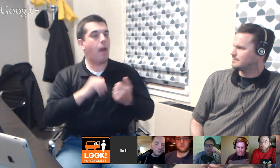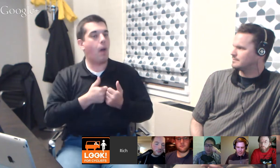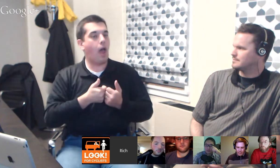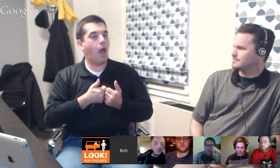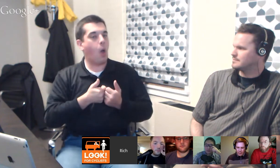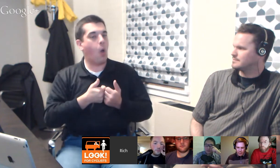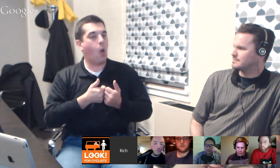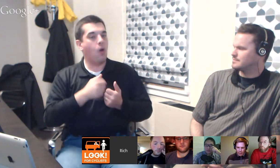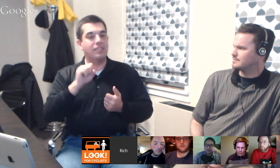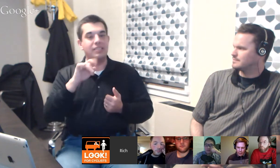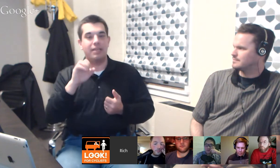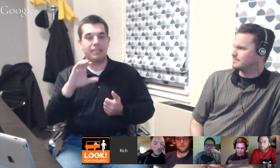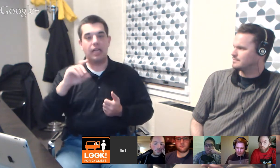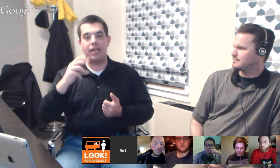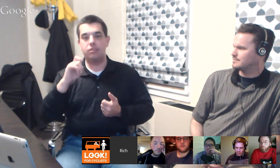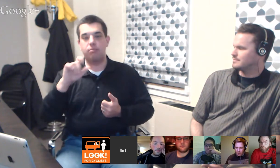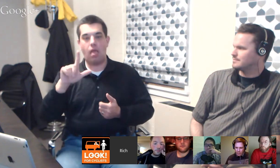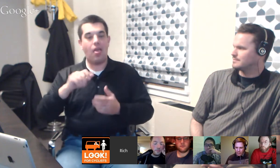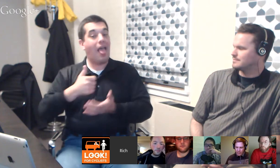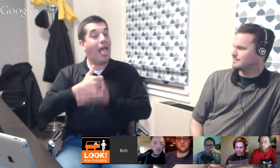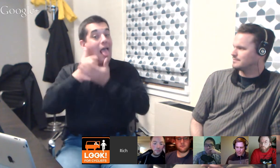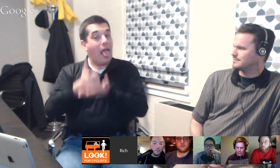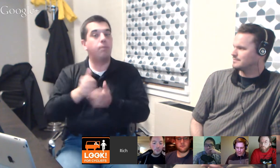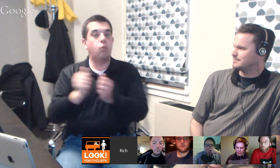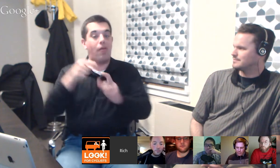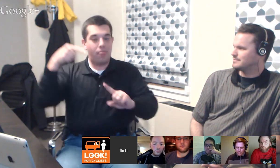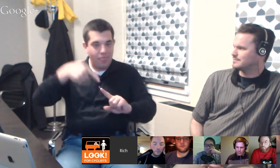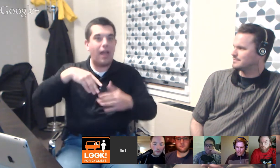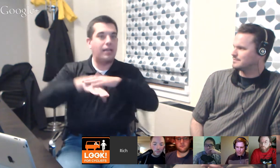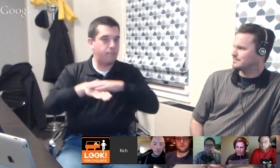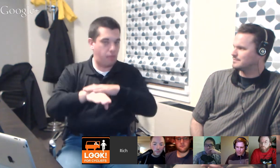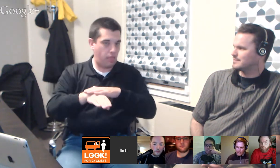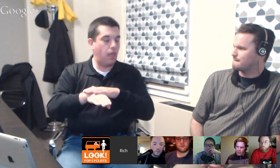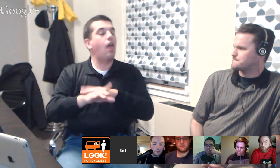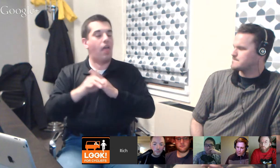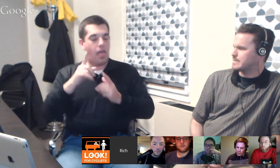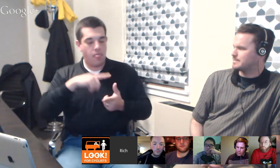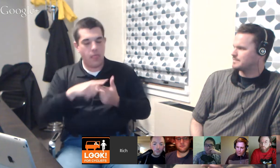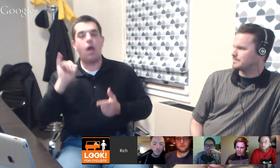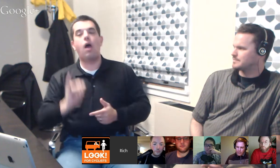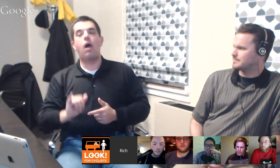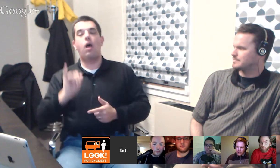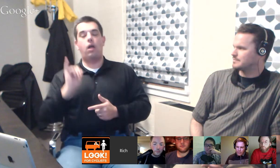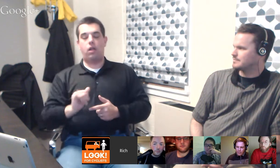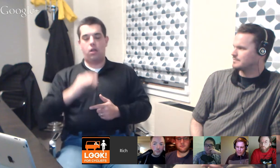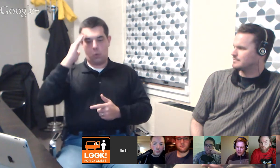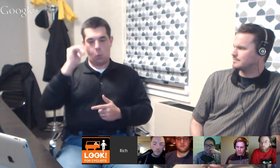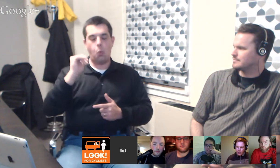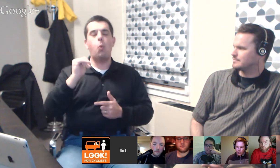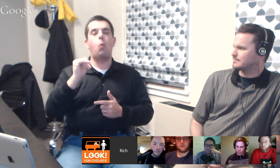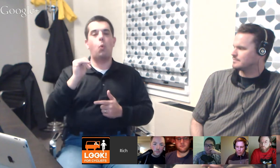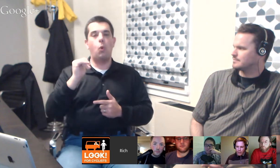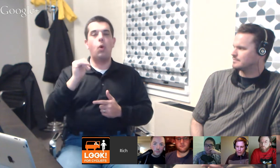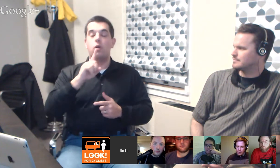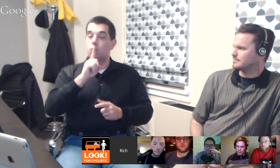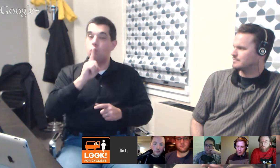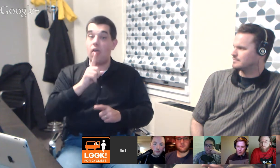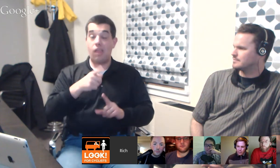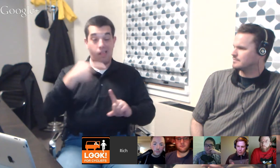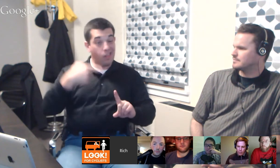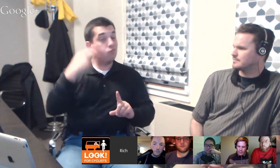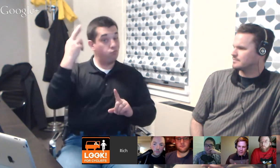that semantic HTML helps with accessibility, then you start saying, oh, there's a lot of there are real repercussions